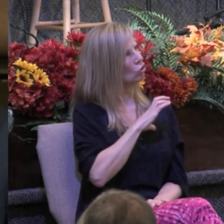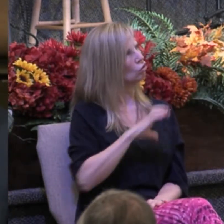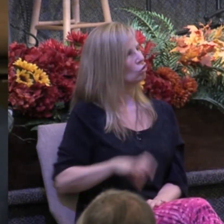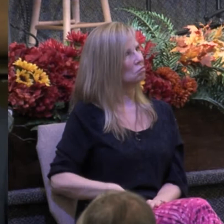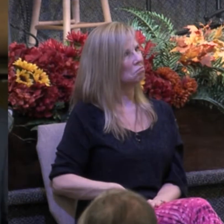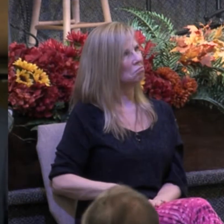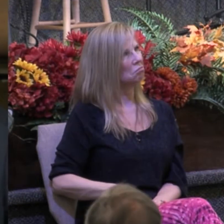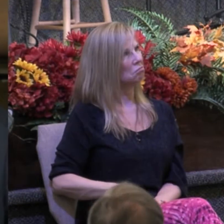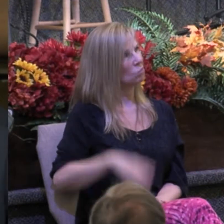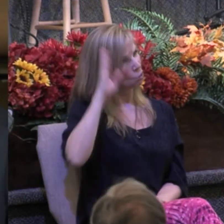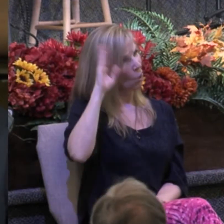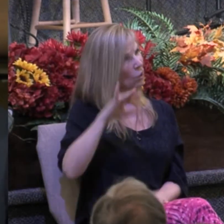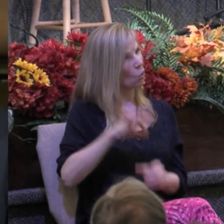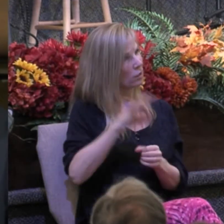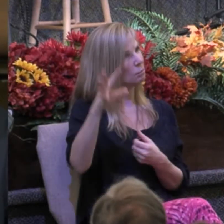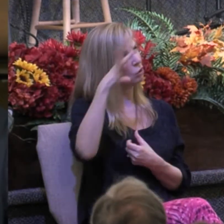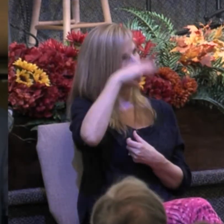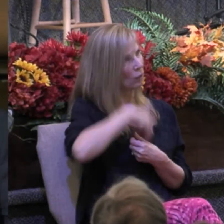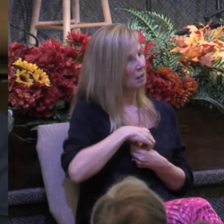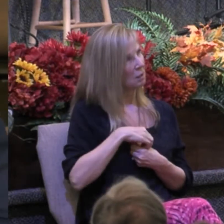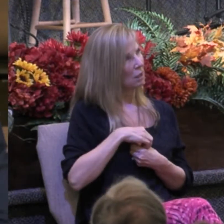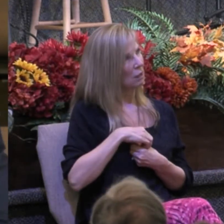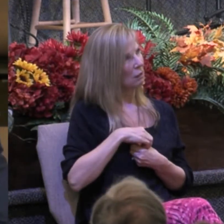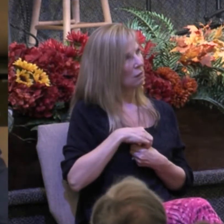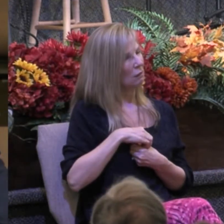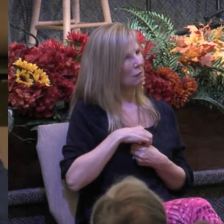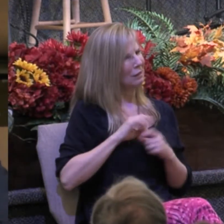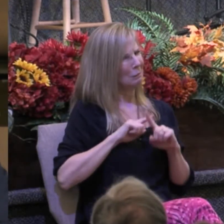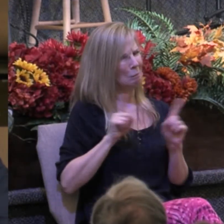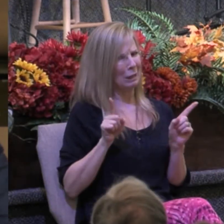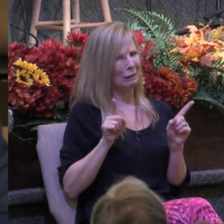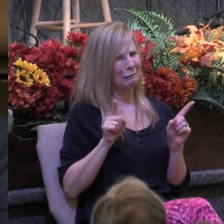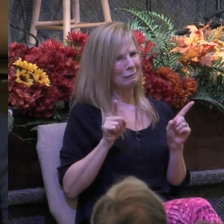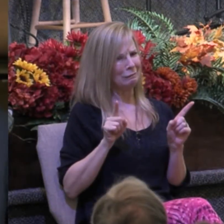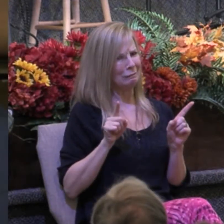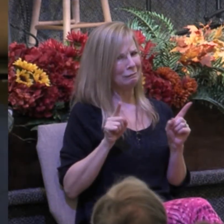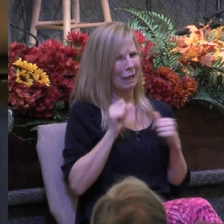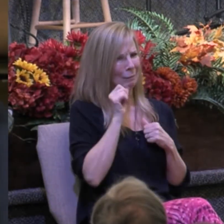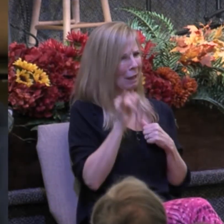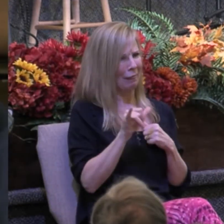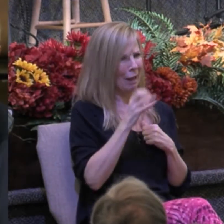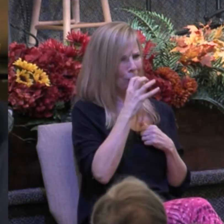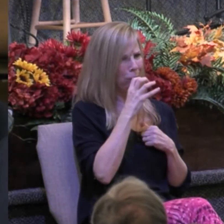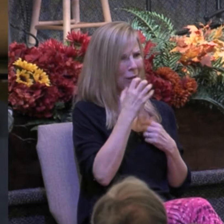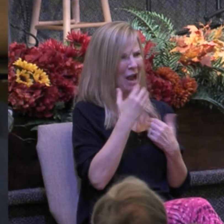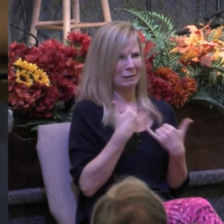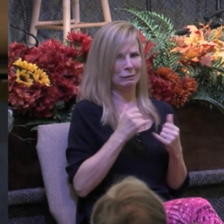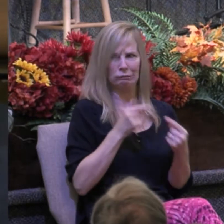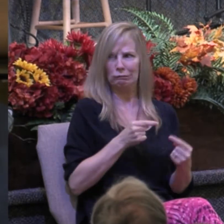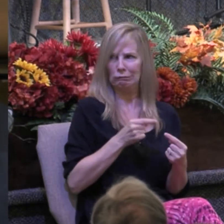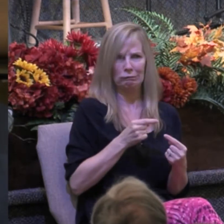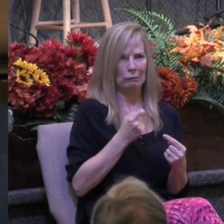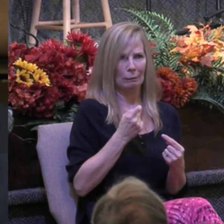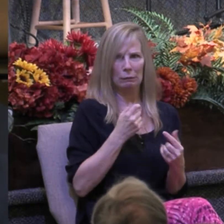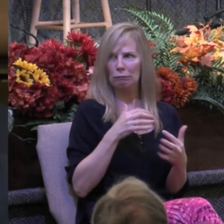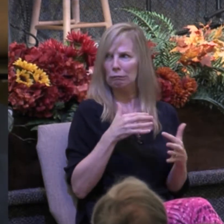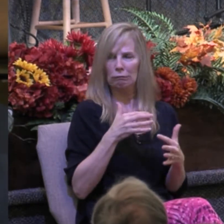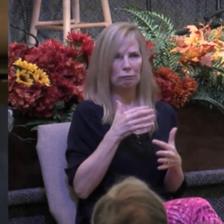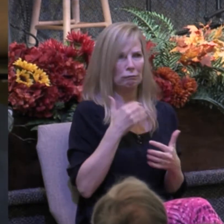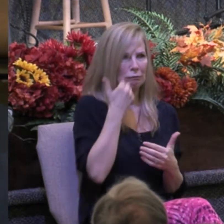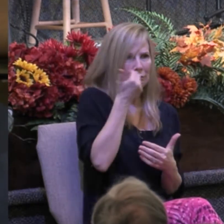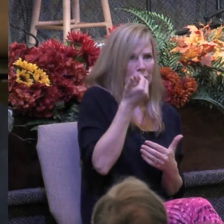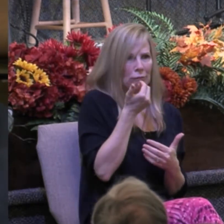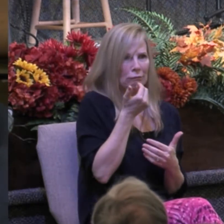therefore I know that the Holy Spirit dwells in me, but I'm not bold like this. I still struggle with being bold for Jesus